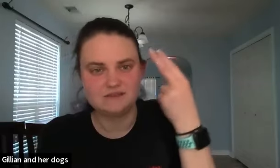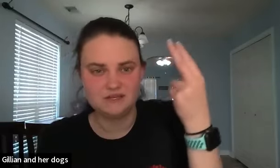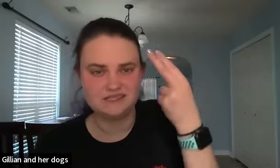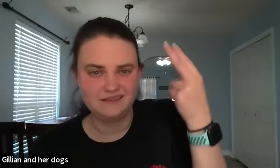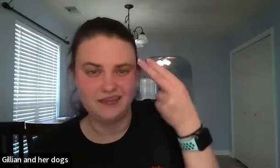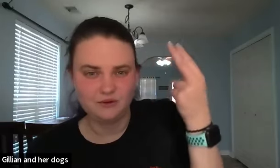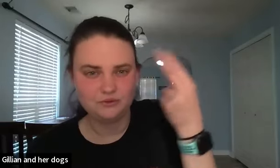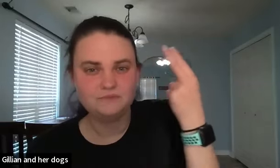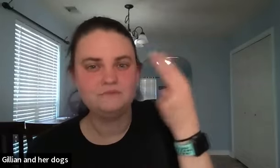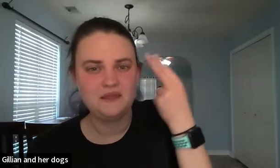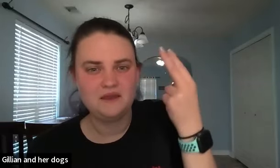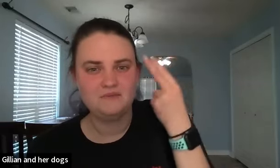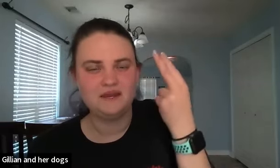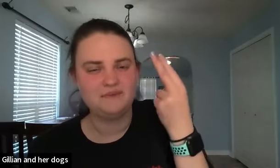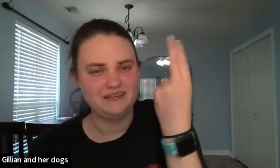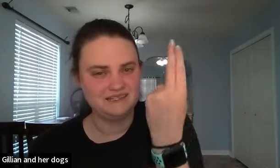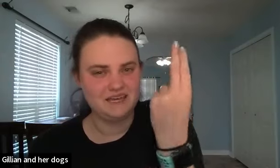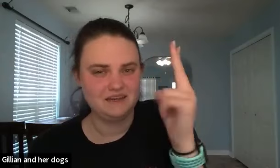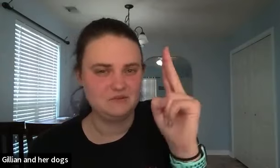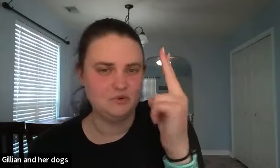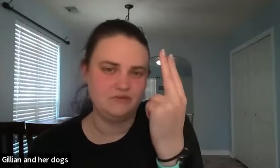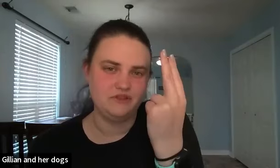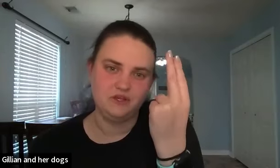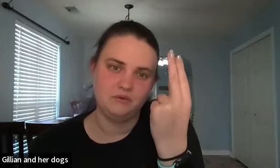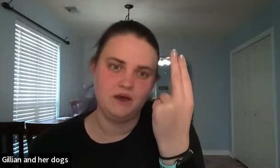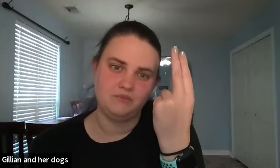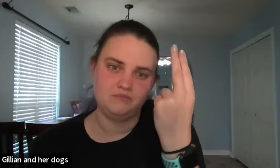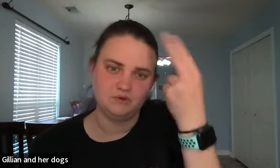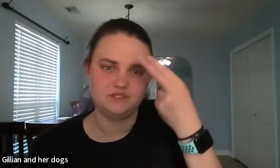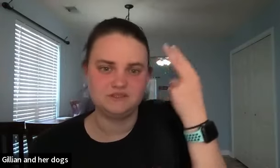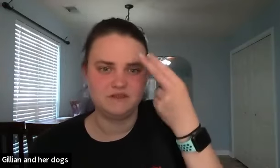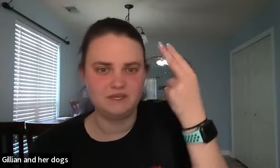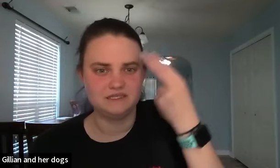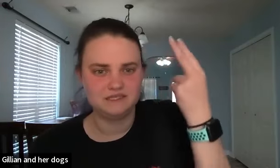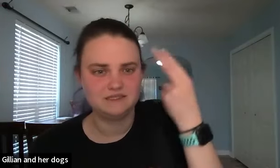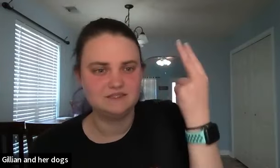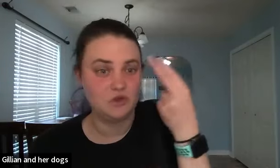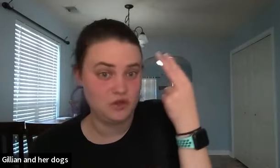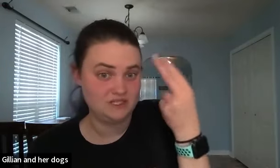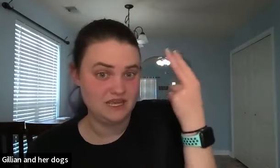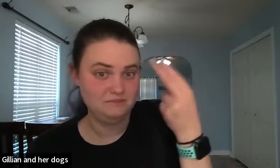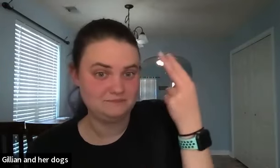always slightly angled. But I mean, it is technically more of the U up motion, if that makes sense. So Thursday.